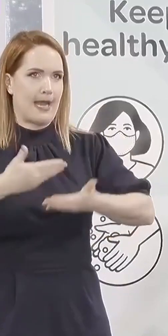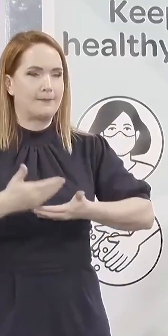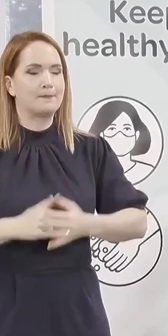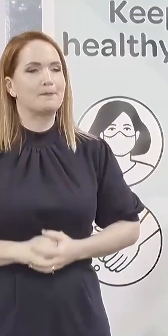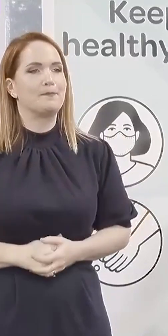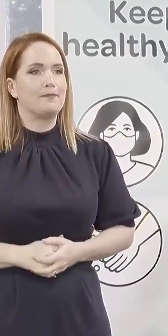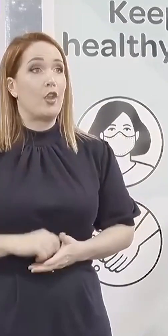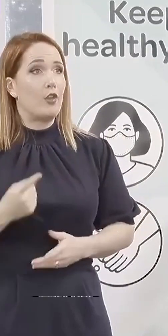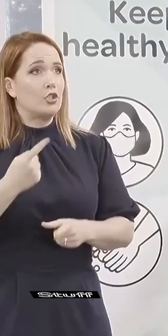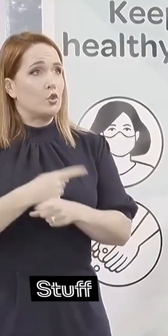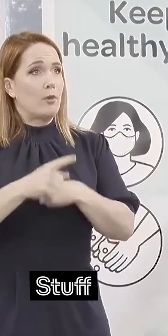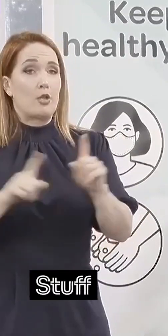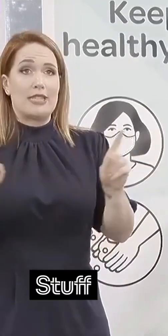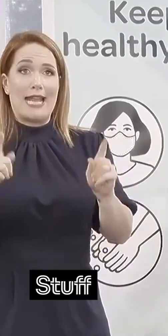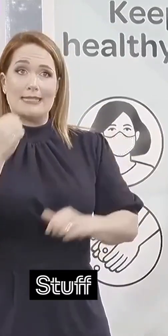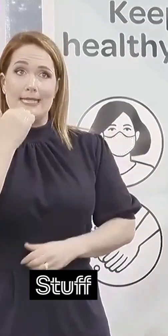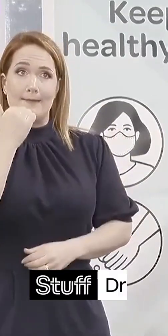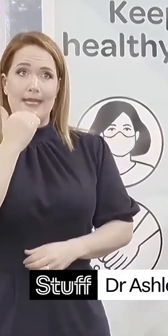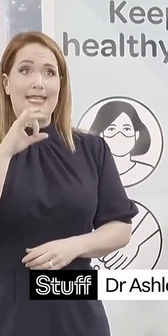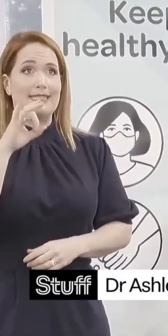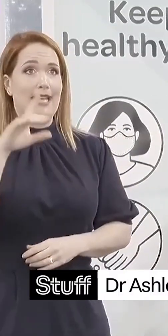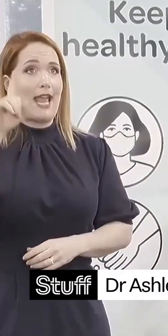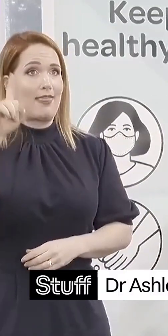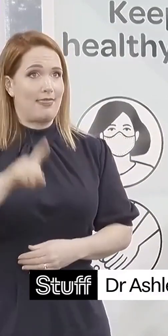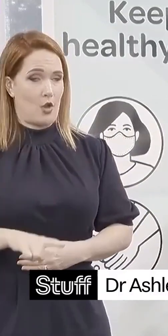First, an update on the daily numbers. Today, there are